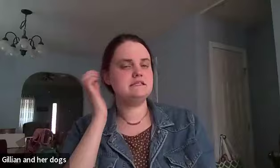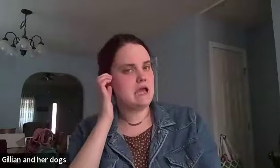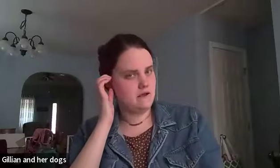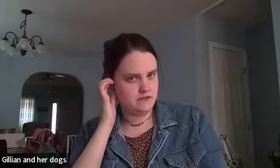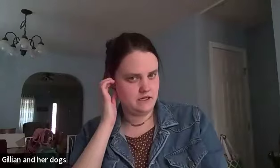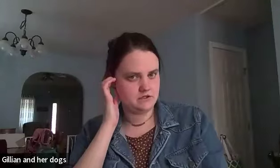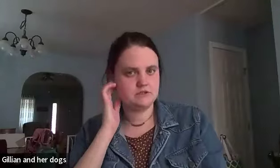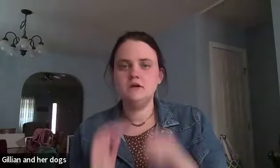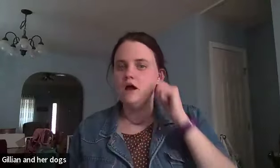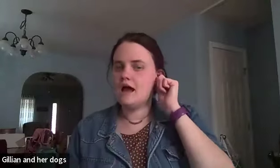an alligator.